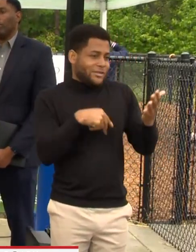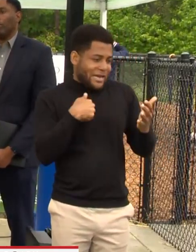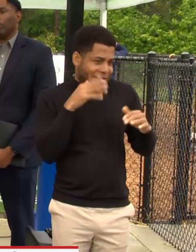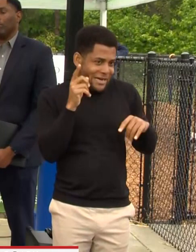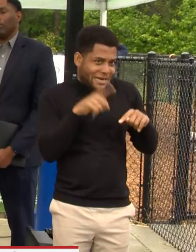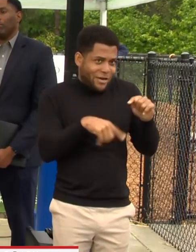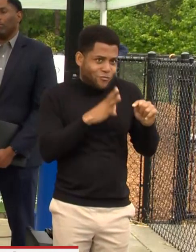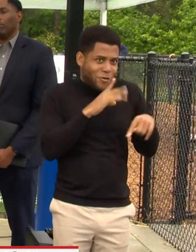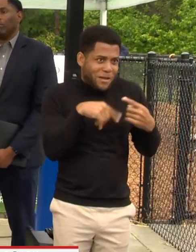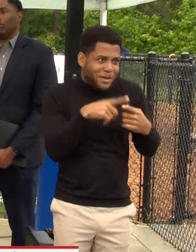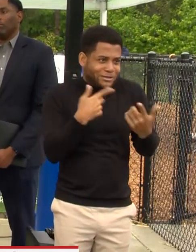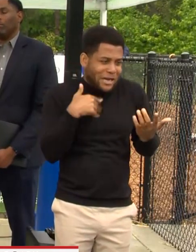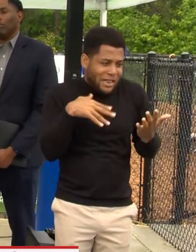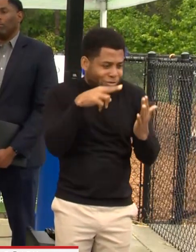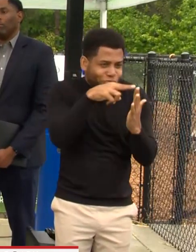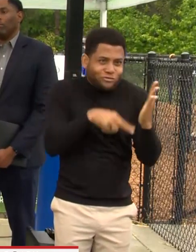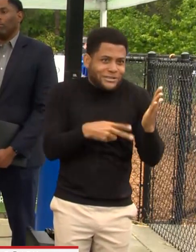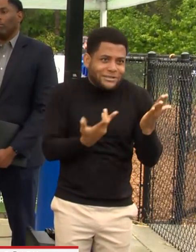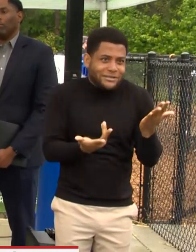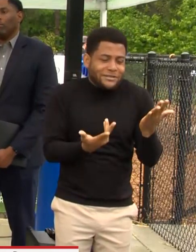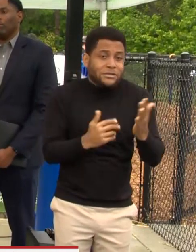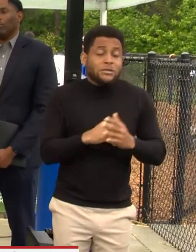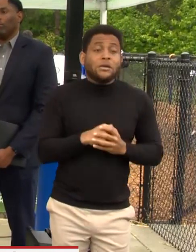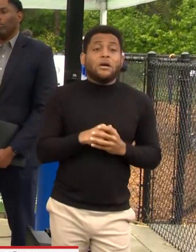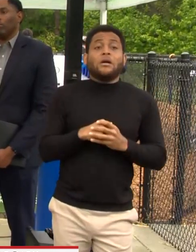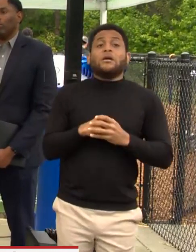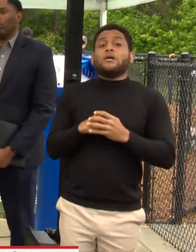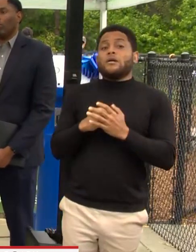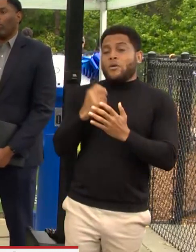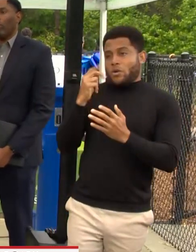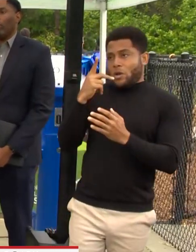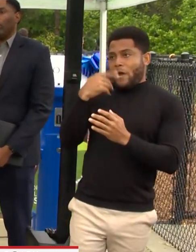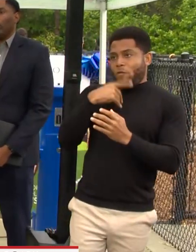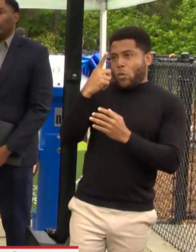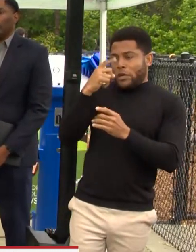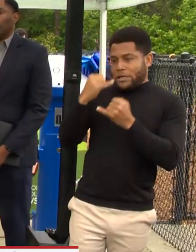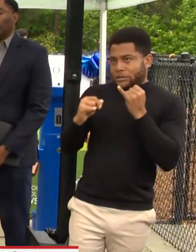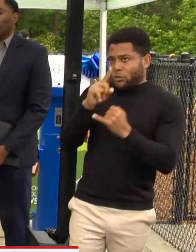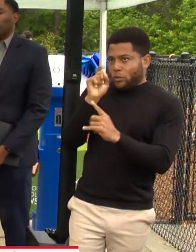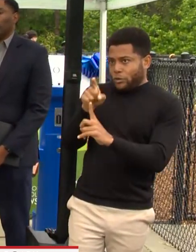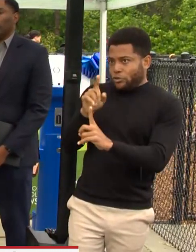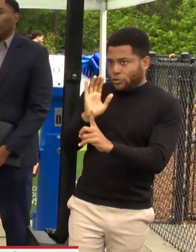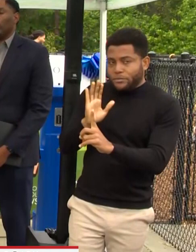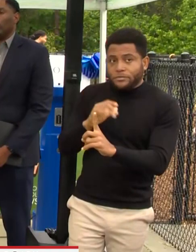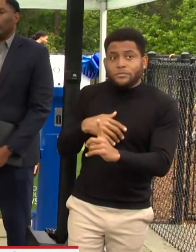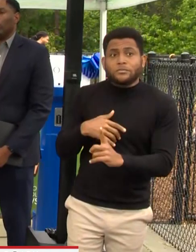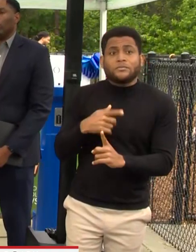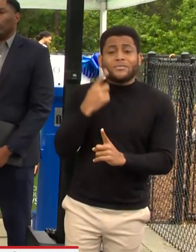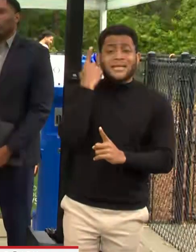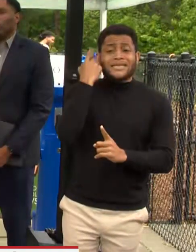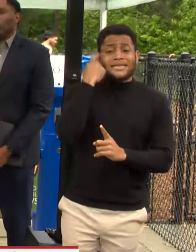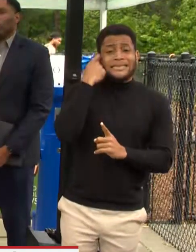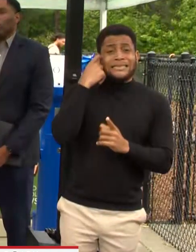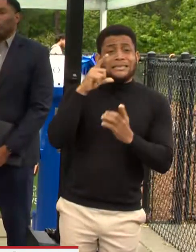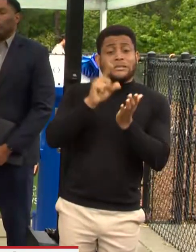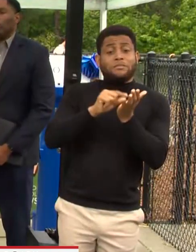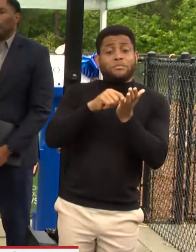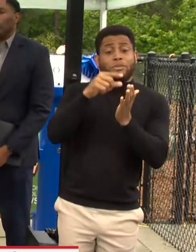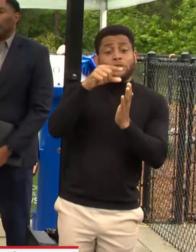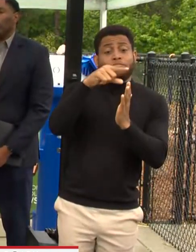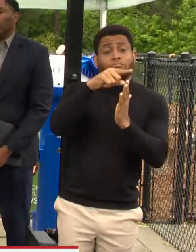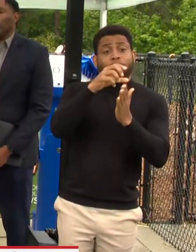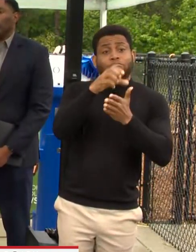just one last comment on both? It was reported in the city paper article that you had an encounter with former Deputy